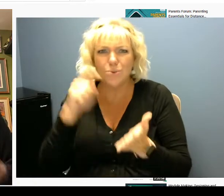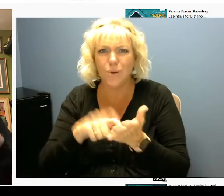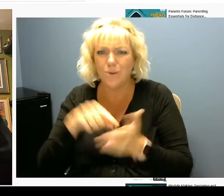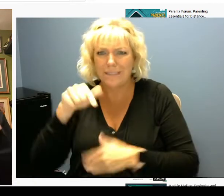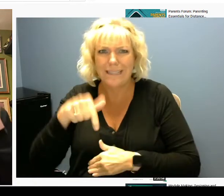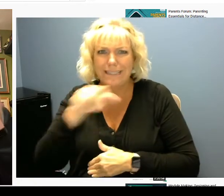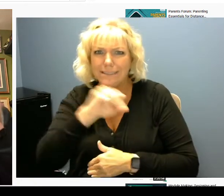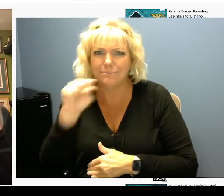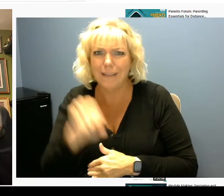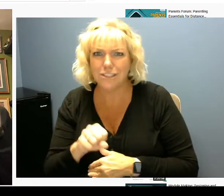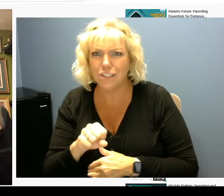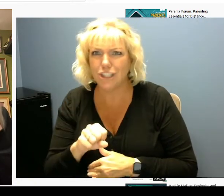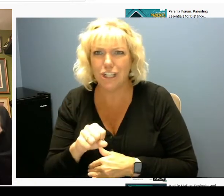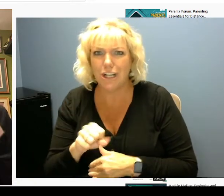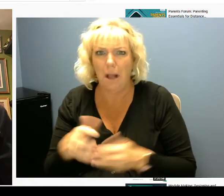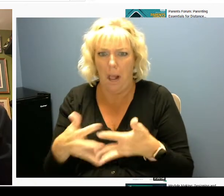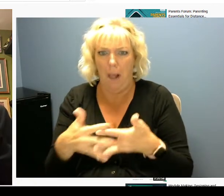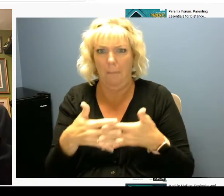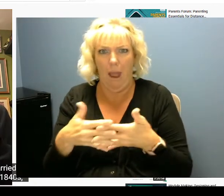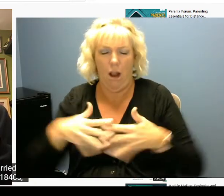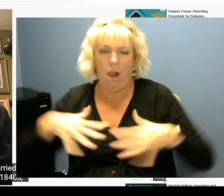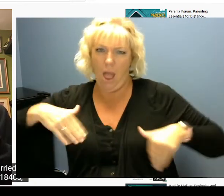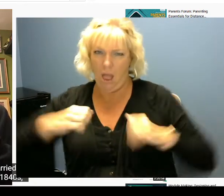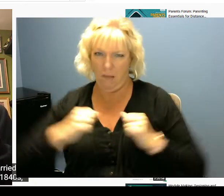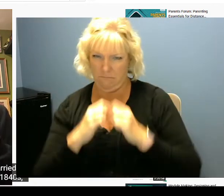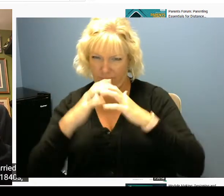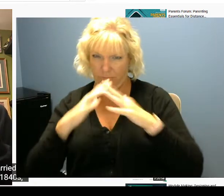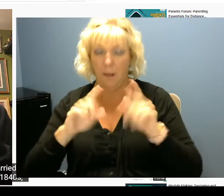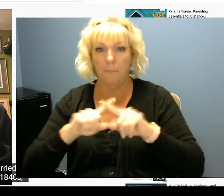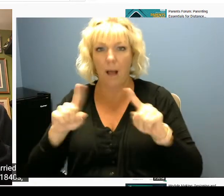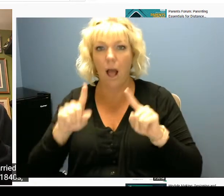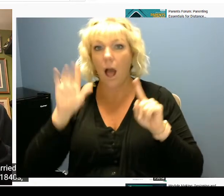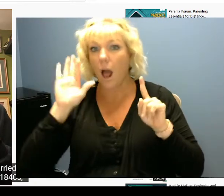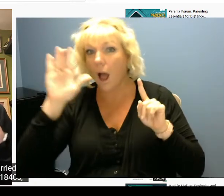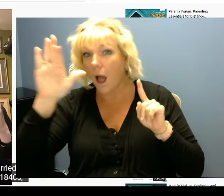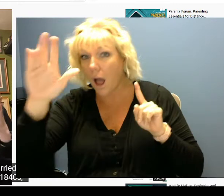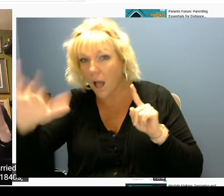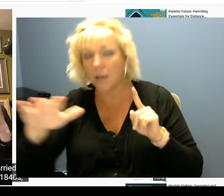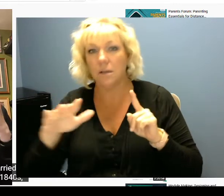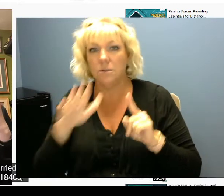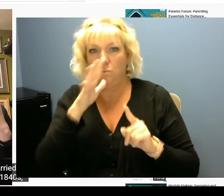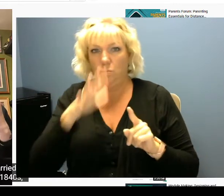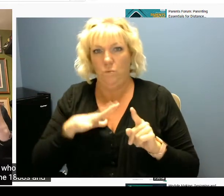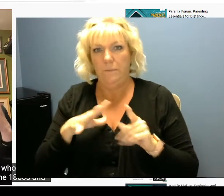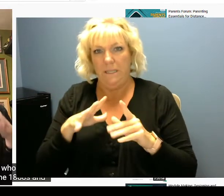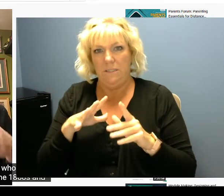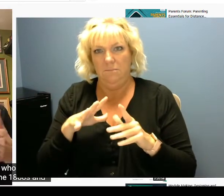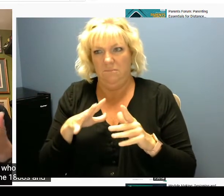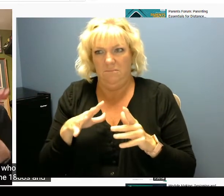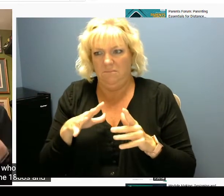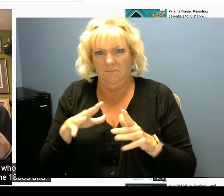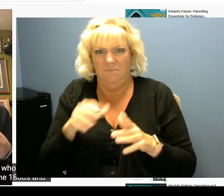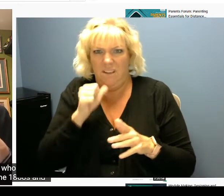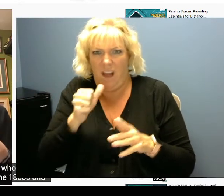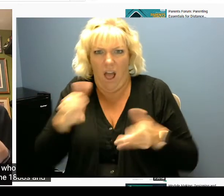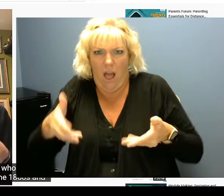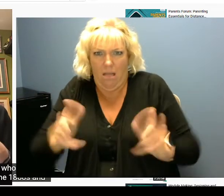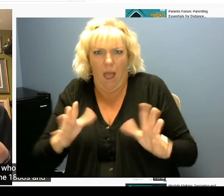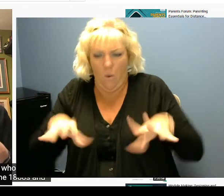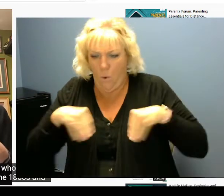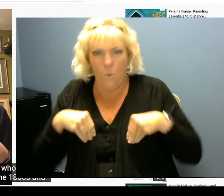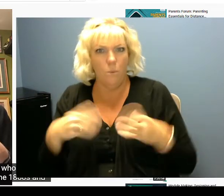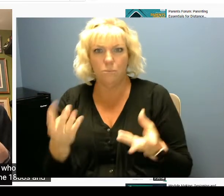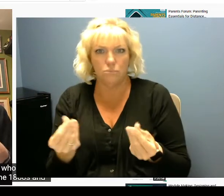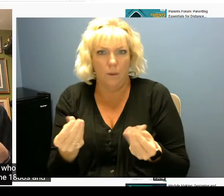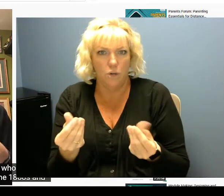property. There'll start to be some married women's property acts in the 1840s, but they're not really throughout the whole United